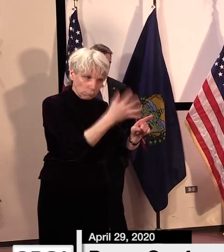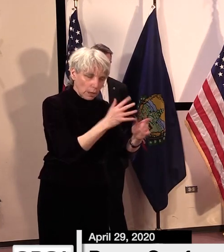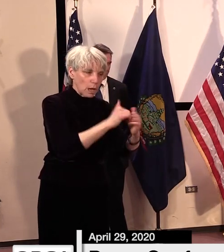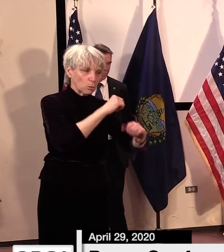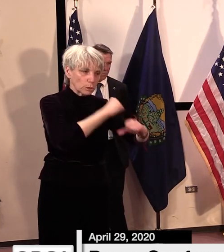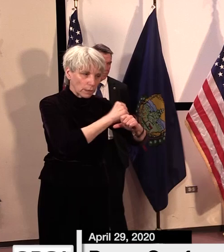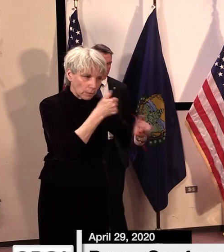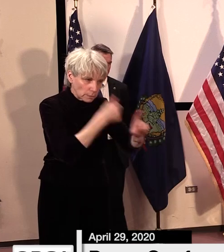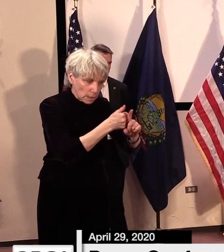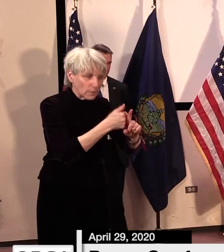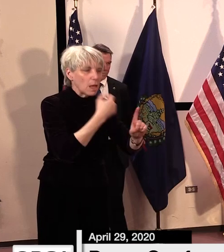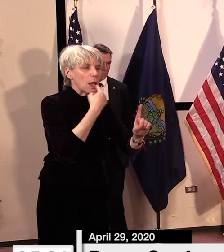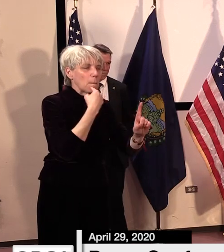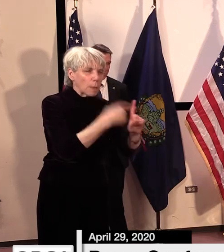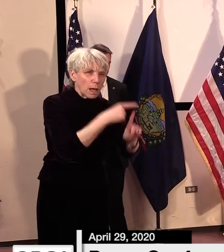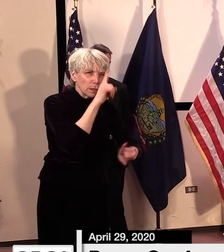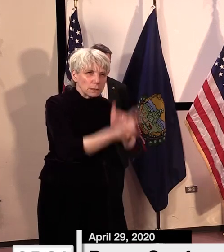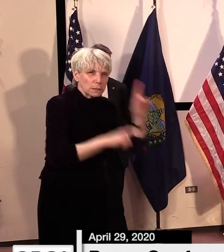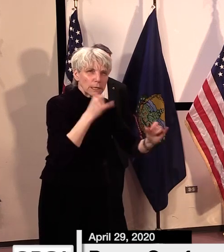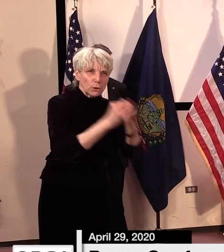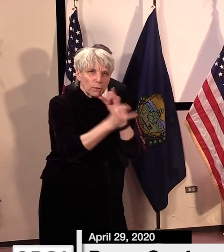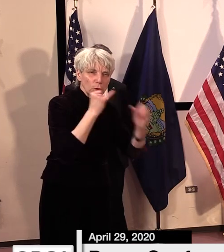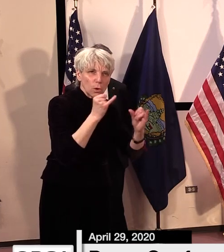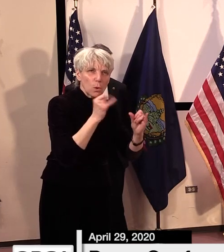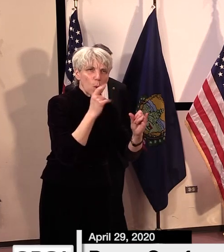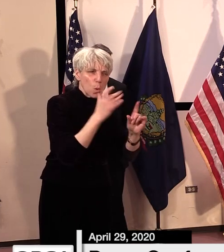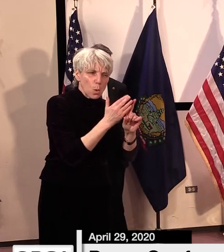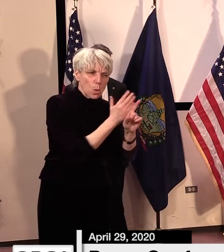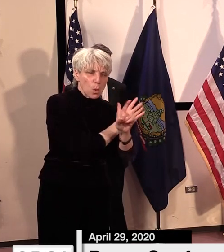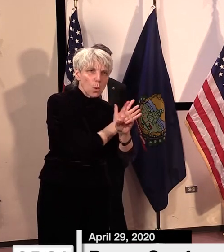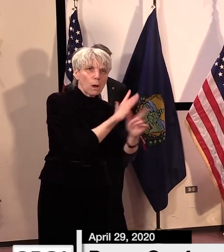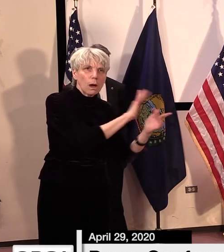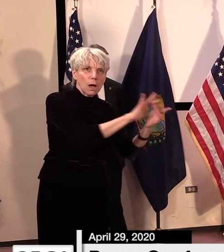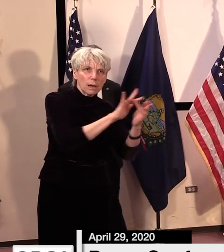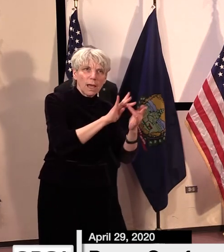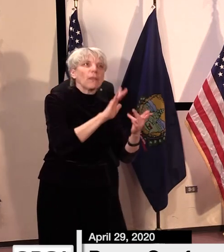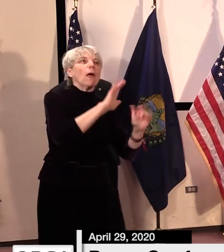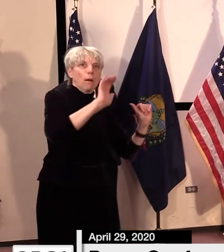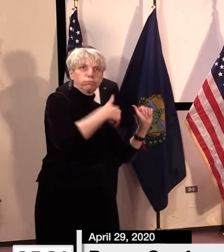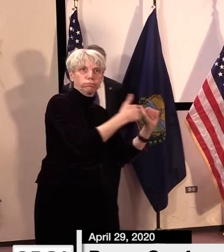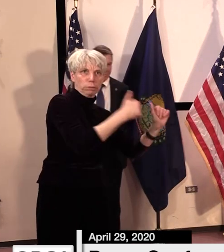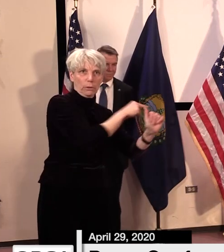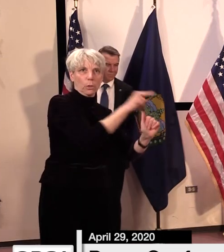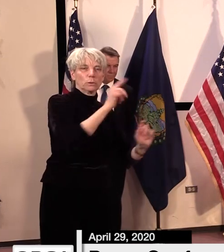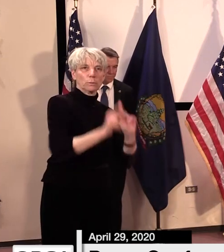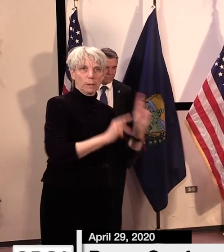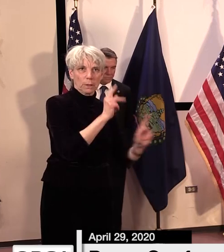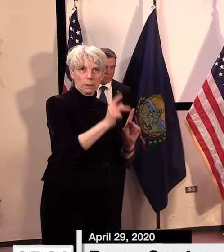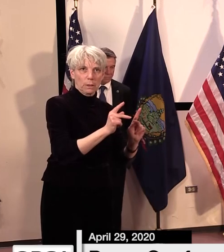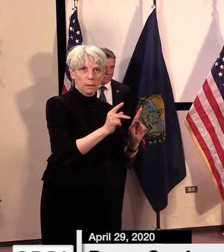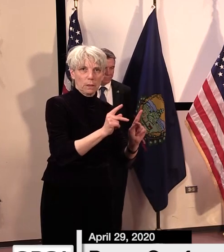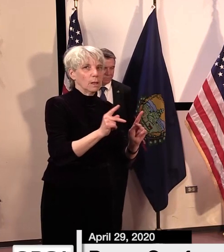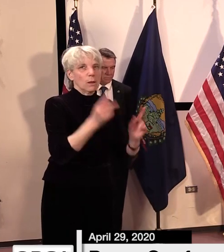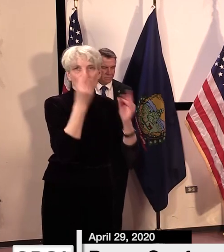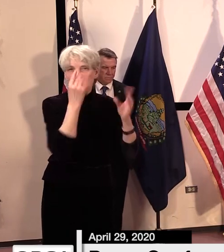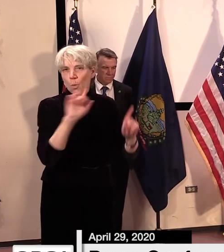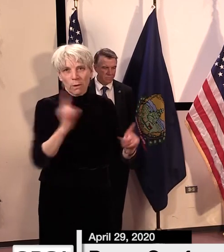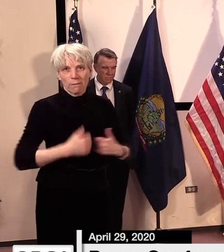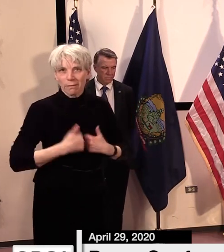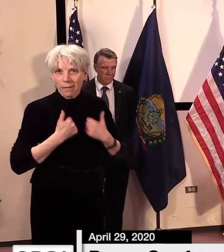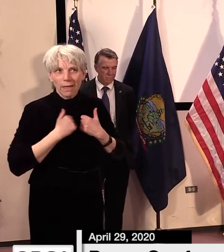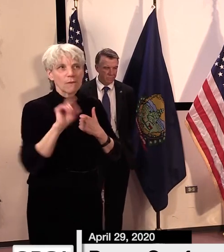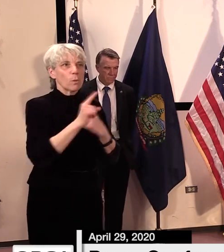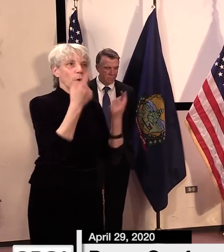time. So all of that would actually occur no matter where they are in the state and when